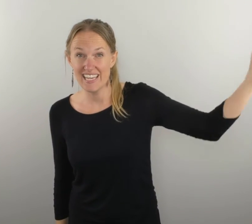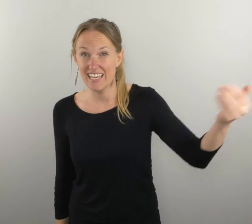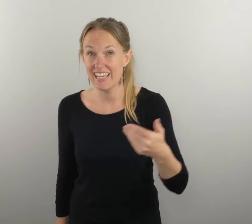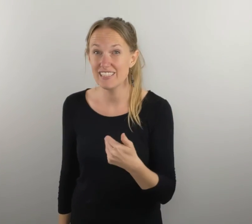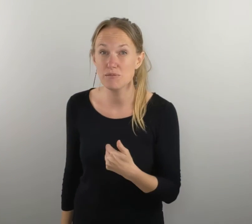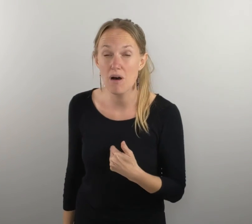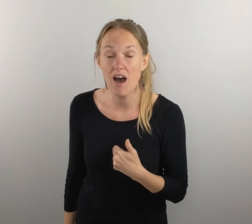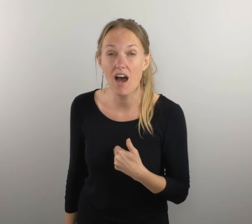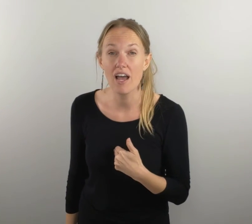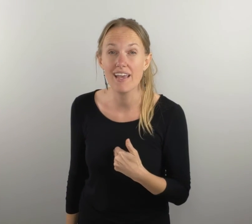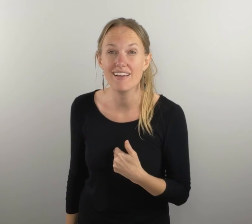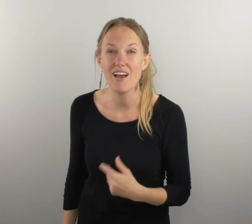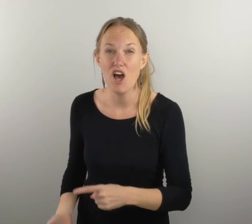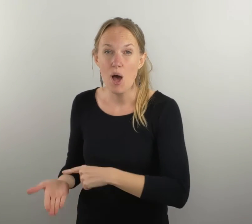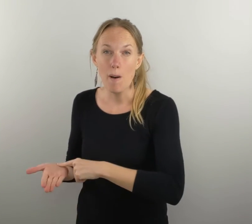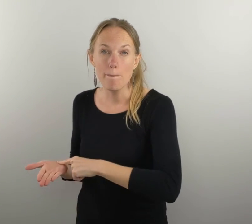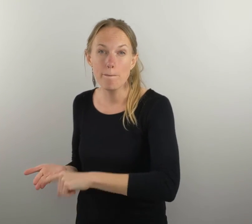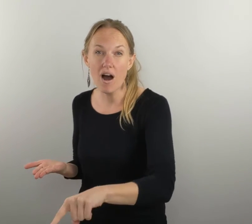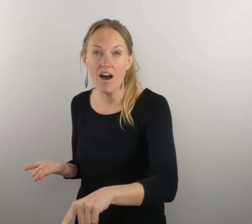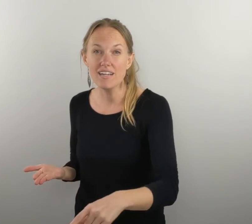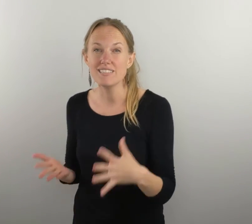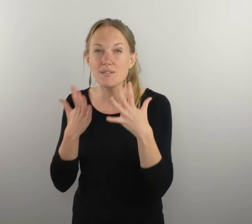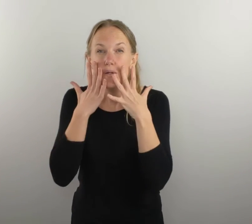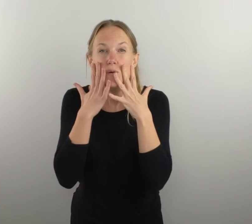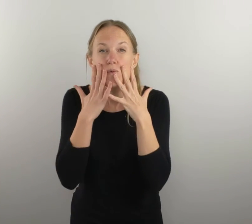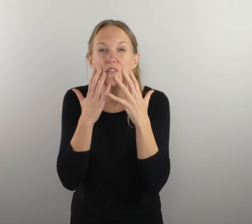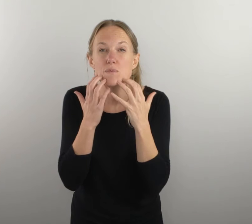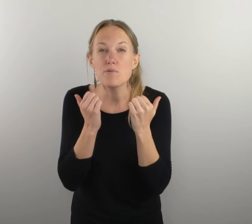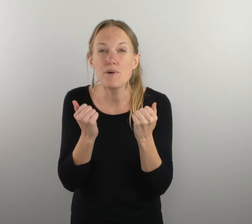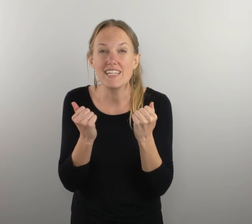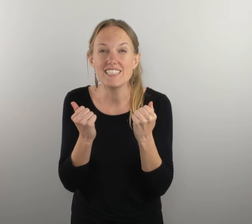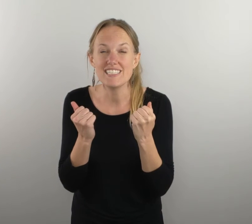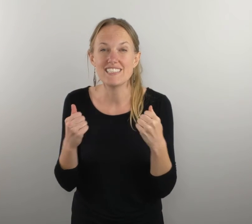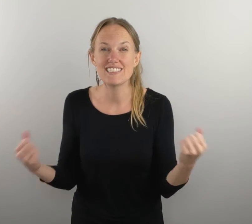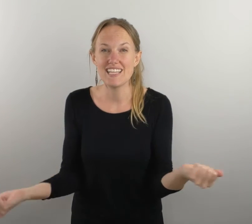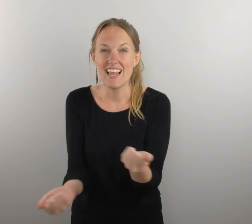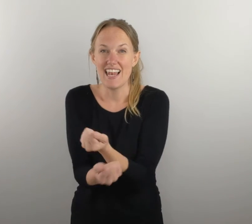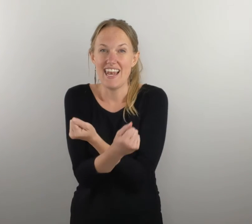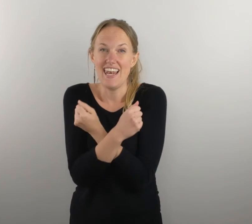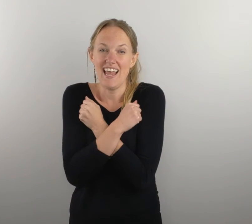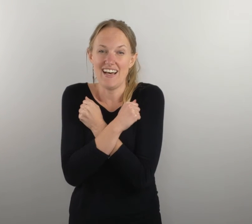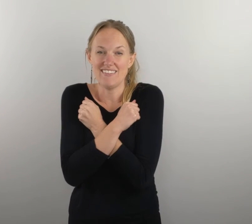he is mine, bought with the precious blood